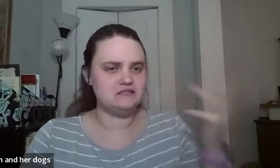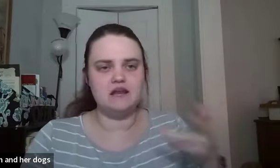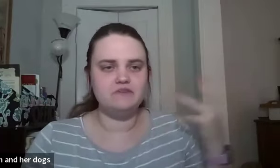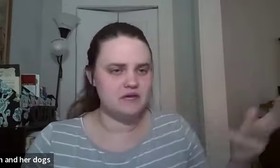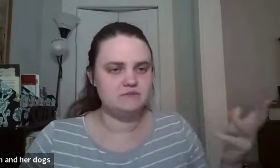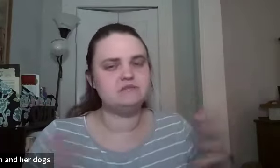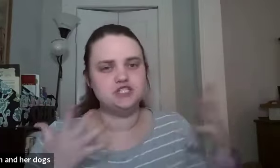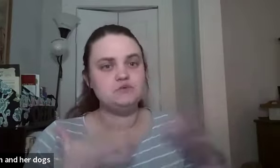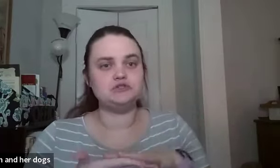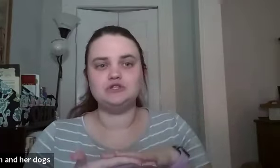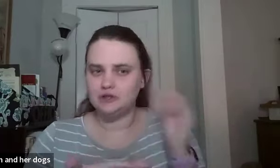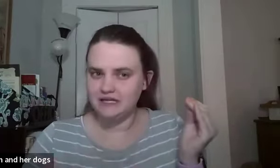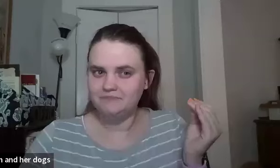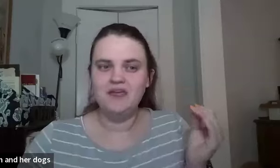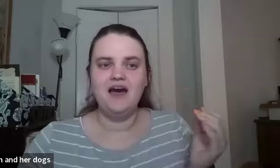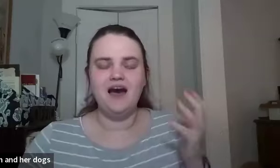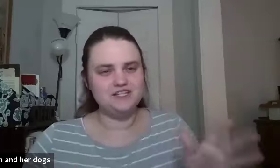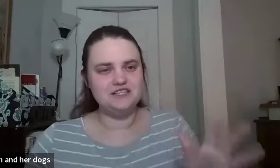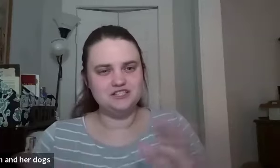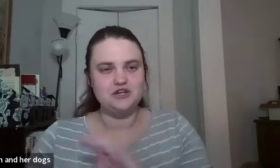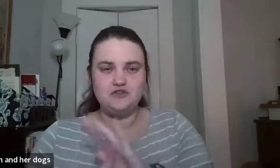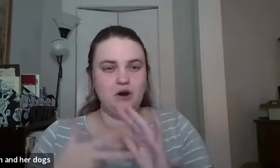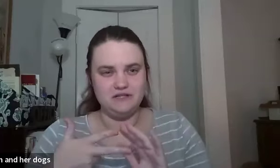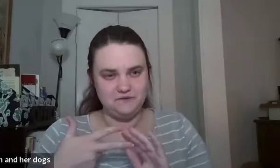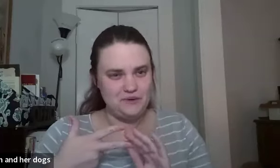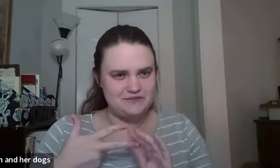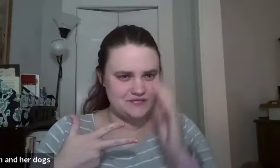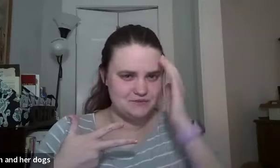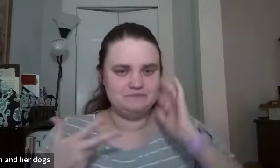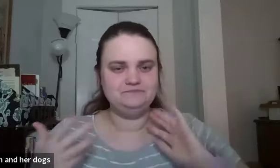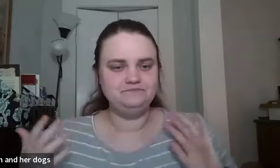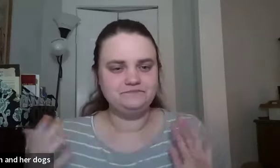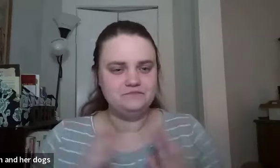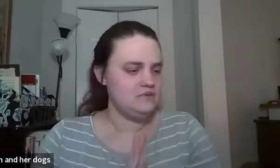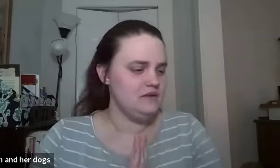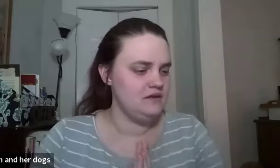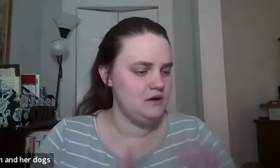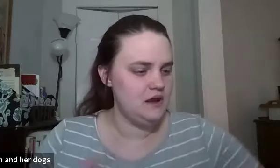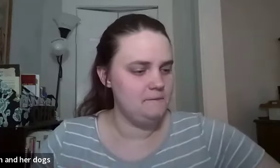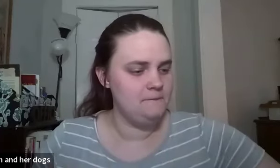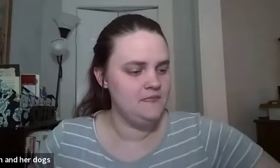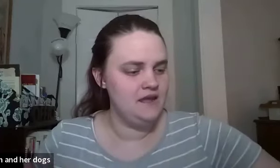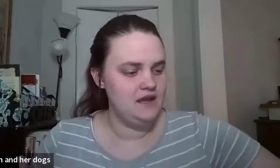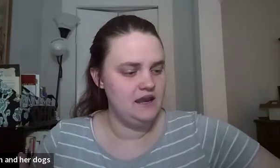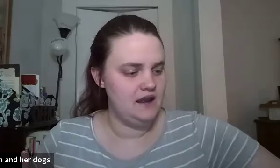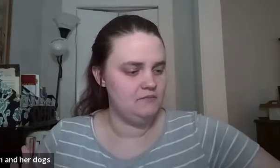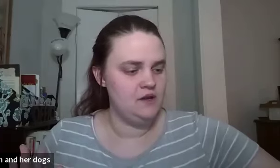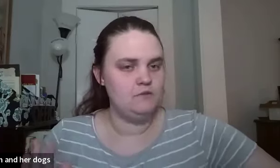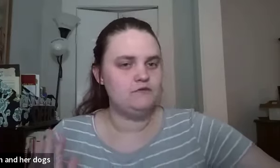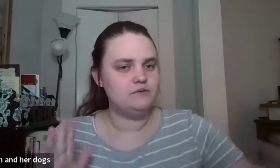kind of the best bet, especially when you're learning. I just like to show you there are different ways for this one. Okay, now, before we